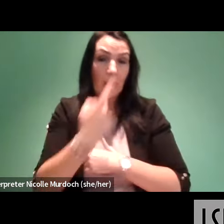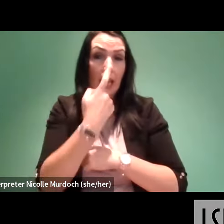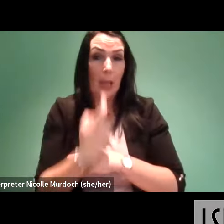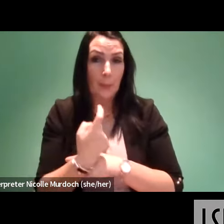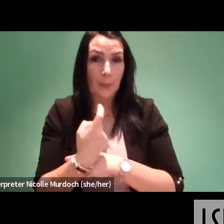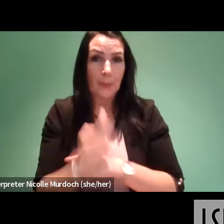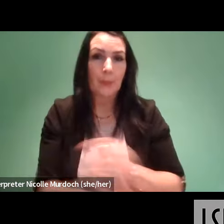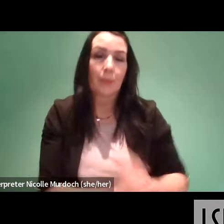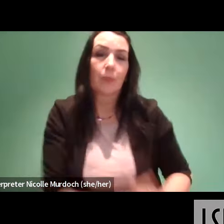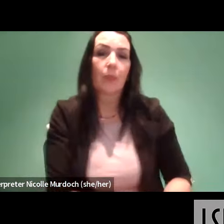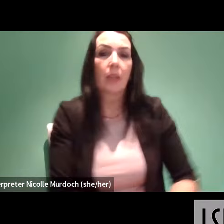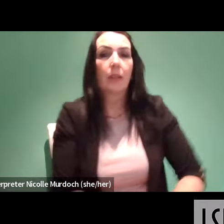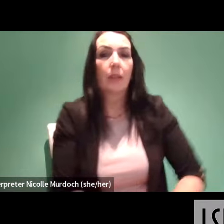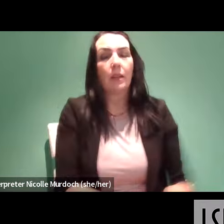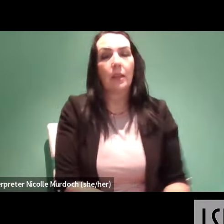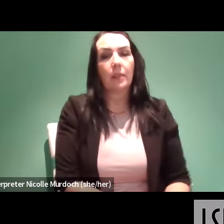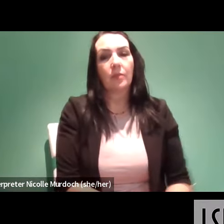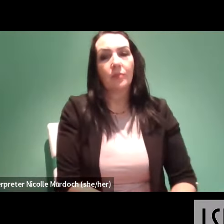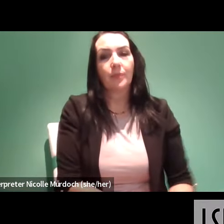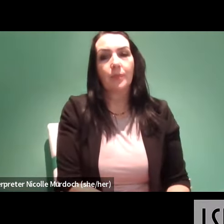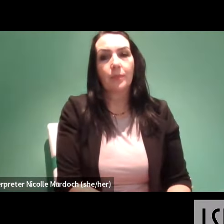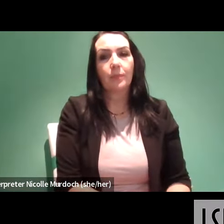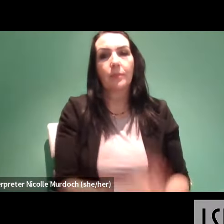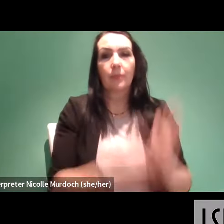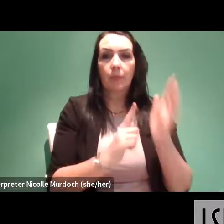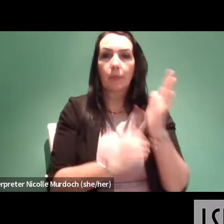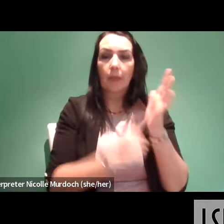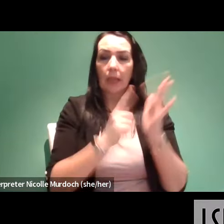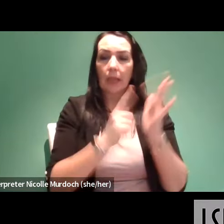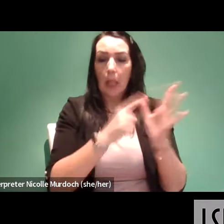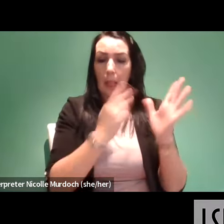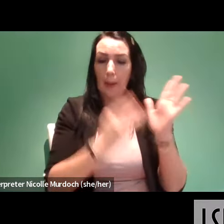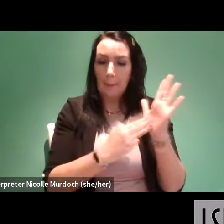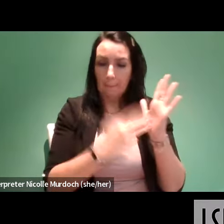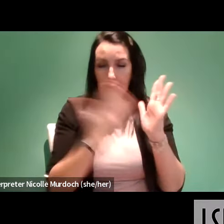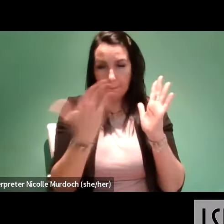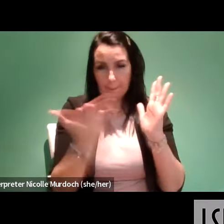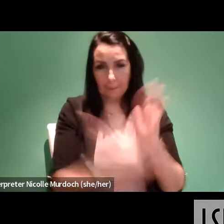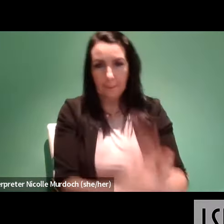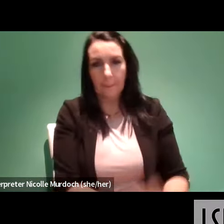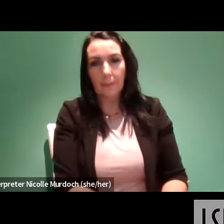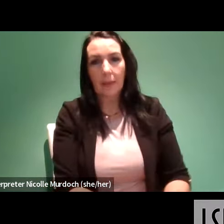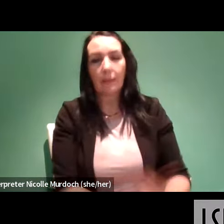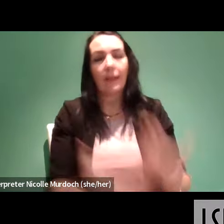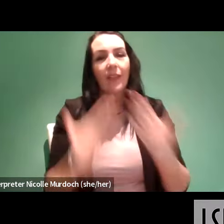audience. So, Liam, the floor is yours. Thank you. Thank you very much.